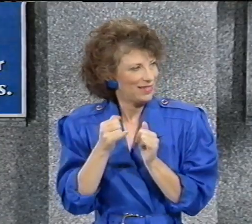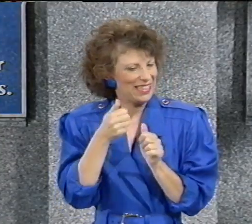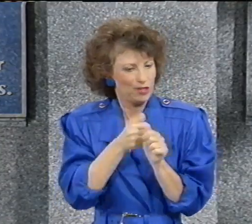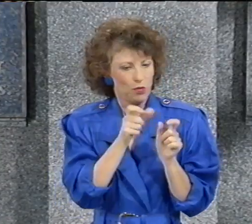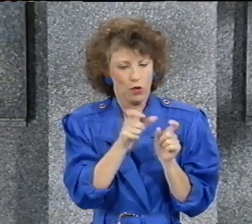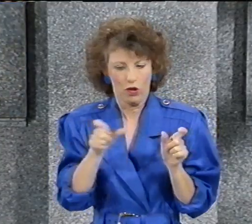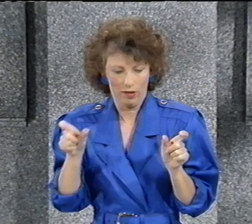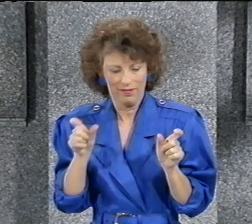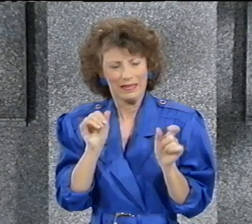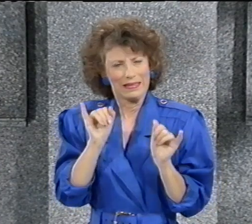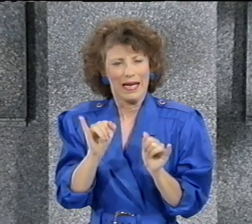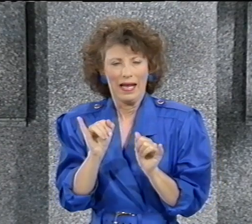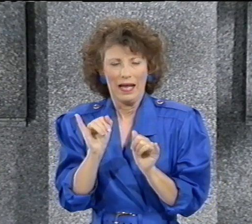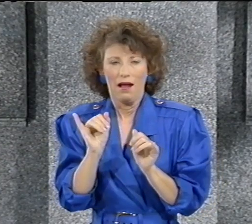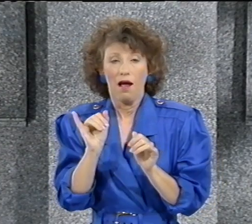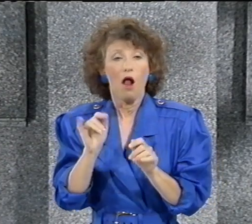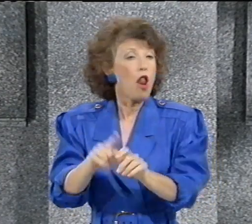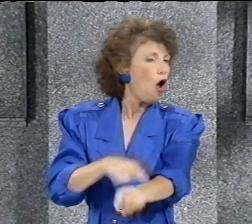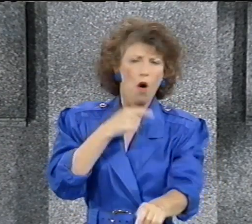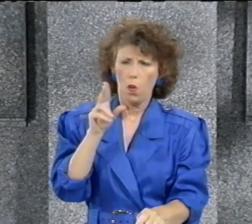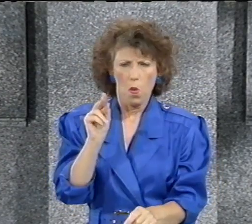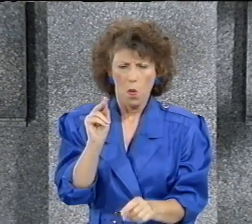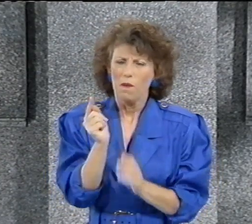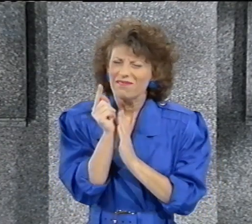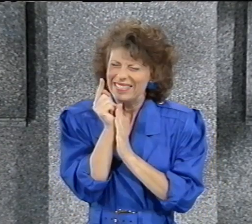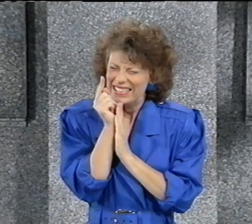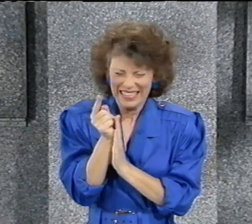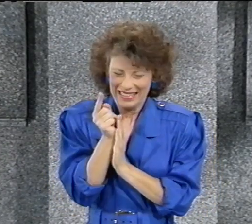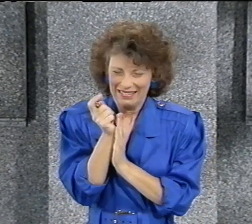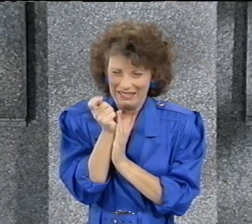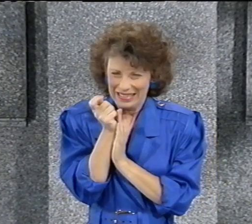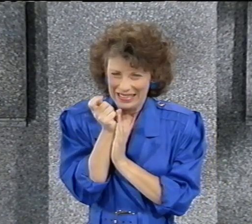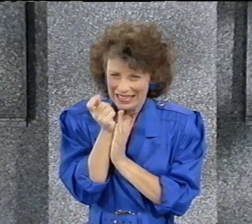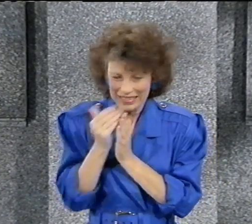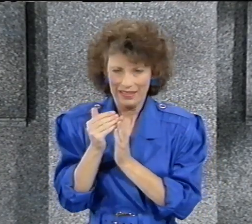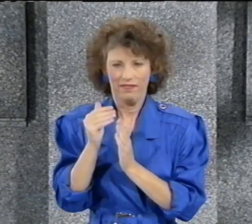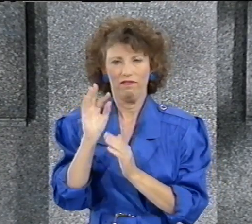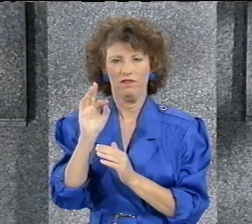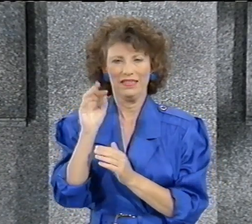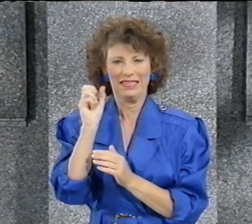You really have to watch closely to spot that pause because it's not very long.